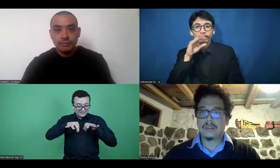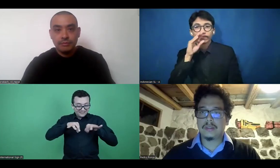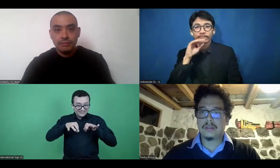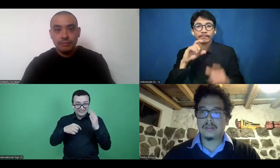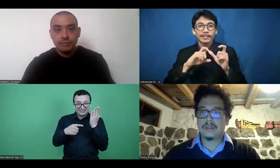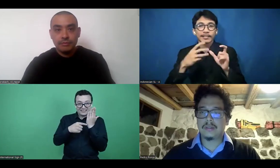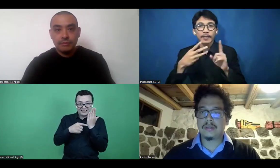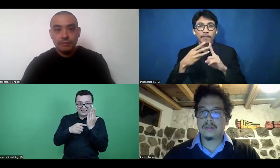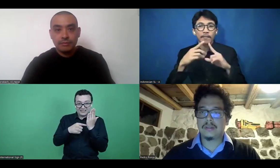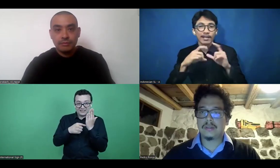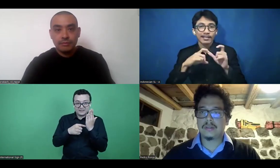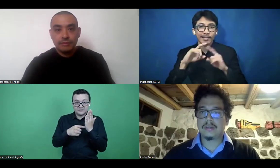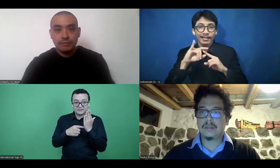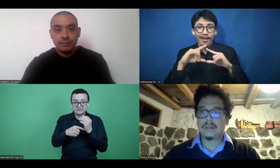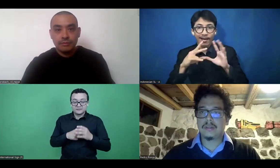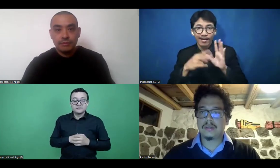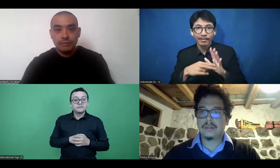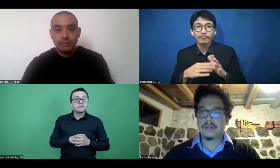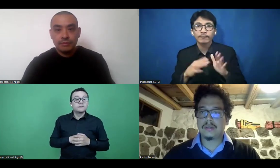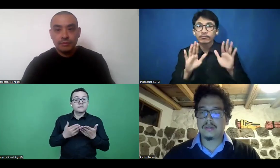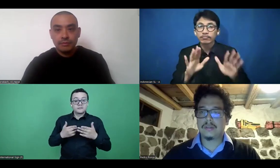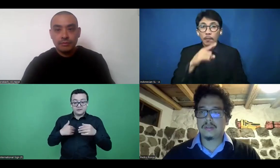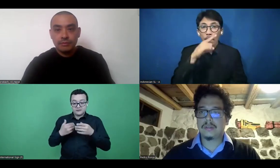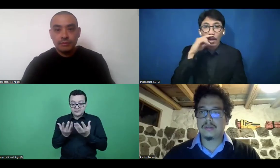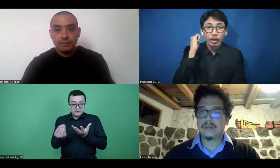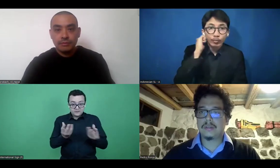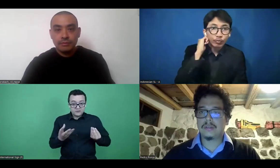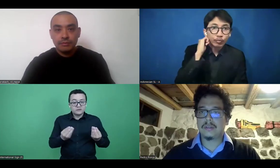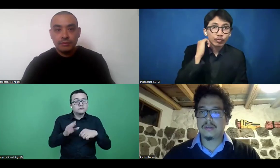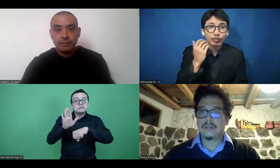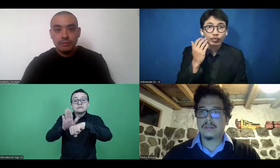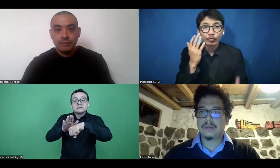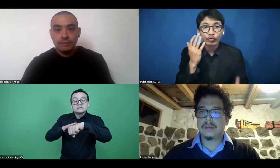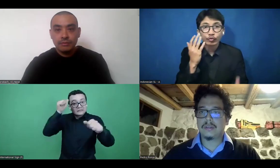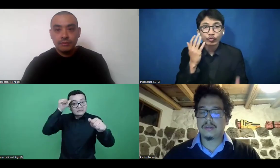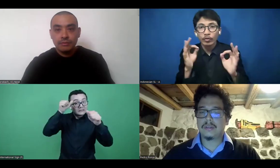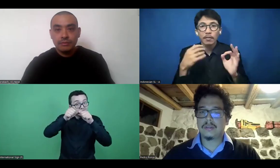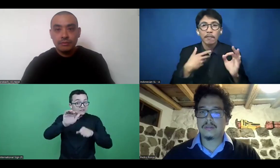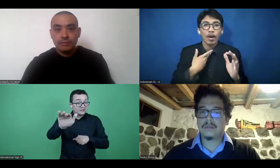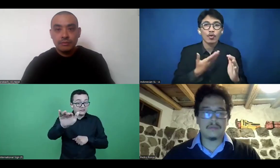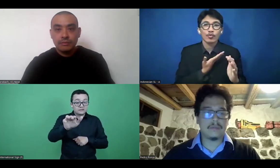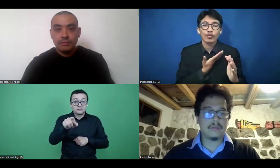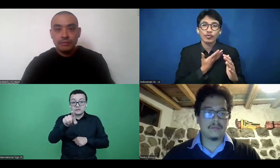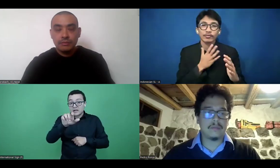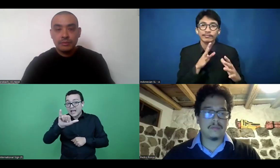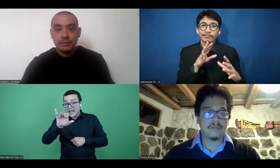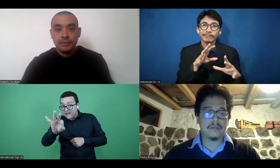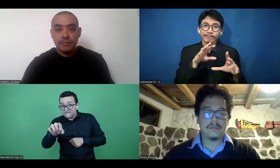I'm putting the breakout rooms. Just a quick reminder that if you haven't logged in